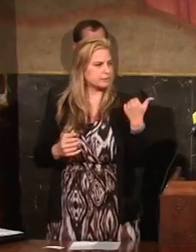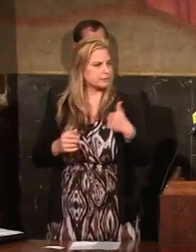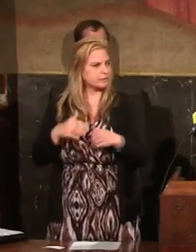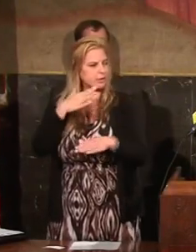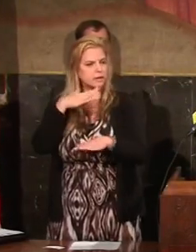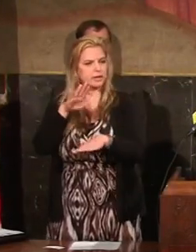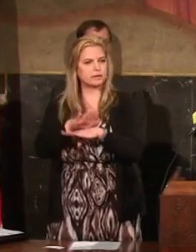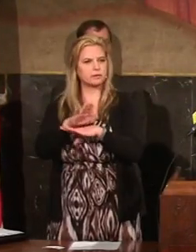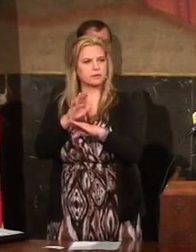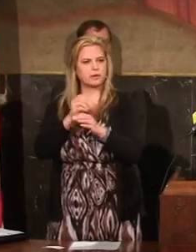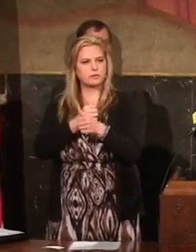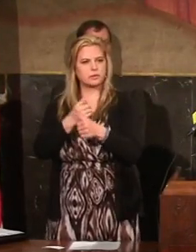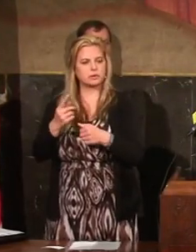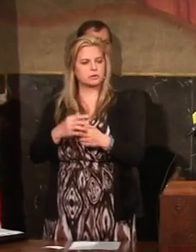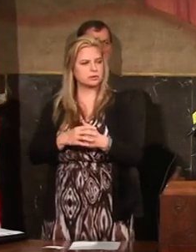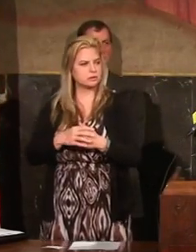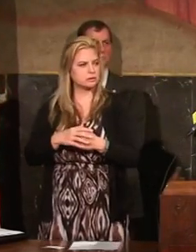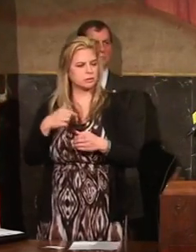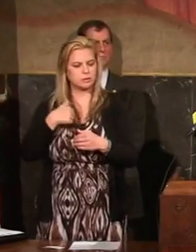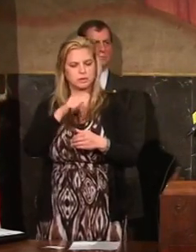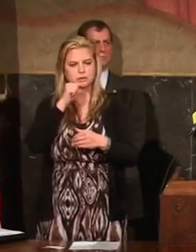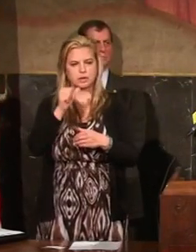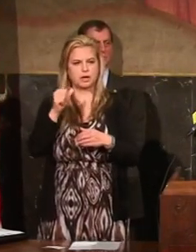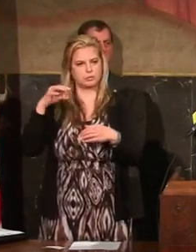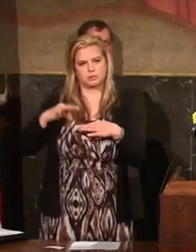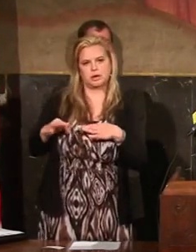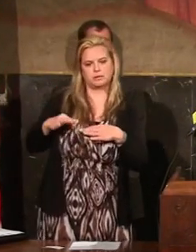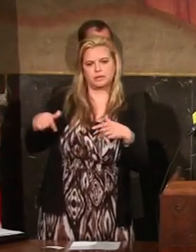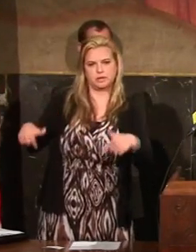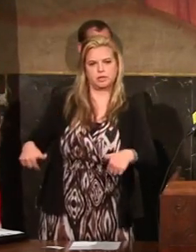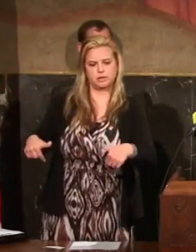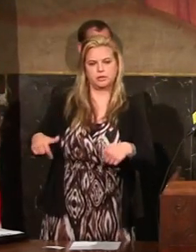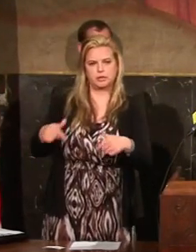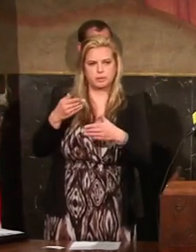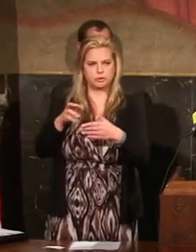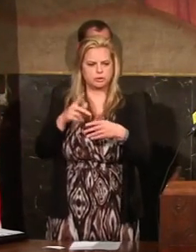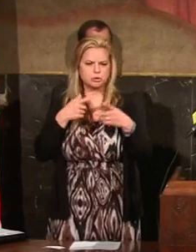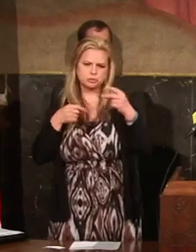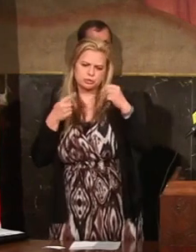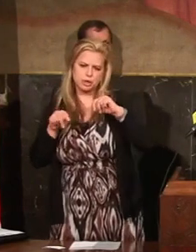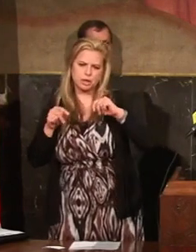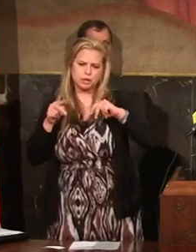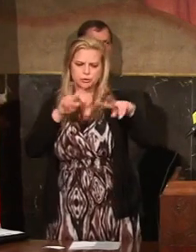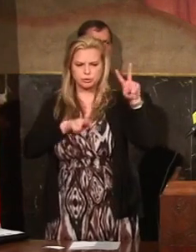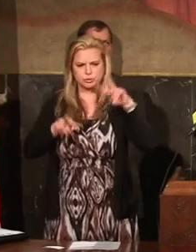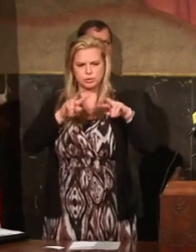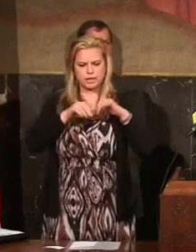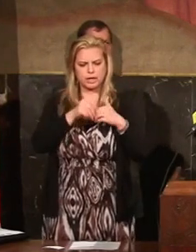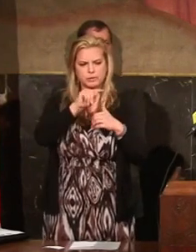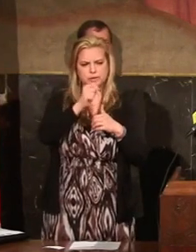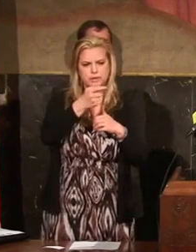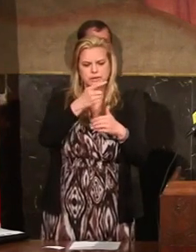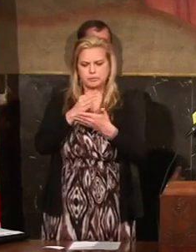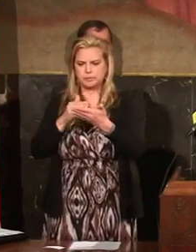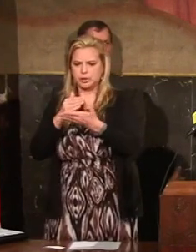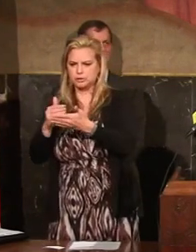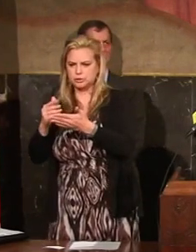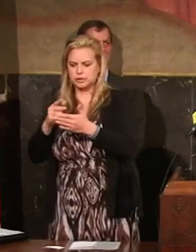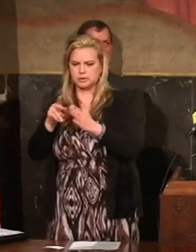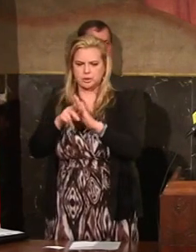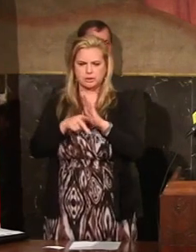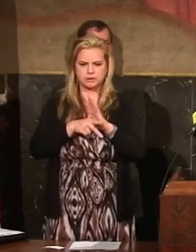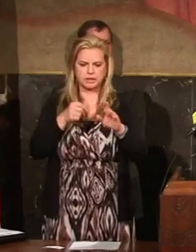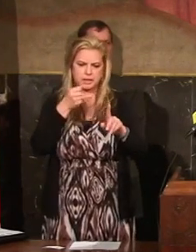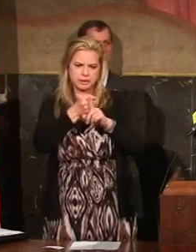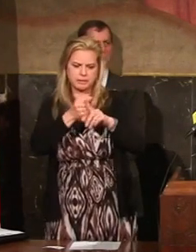Good afternoon, everybody. We're a nonprofit here in Baton Rouge that tries to look at how tax and budget policies impact low and moderate